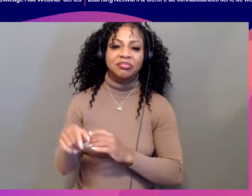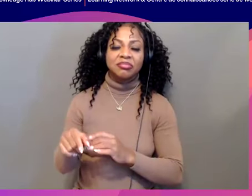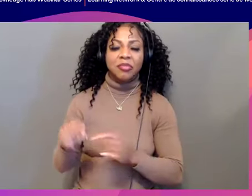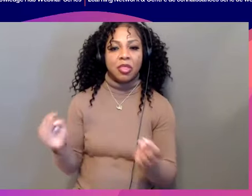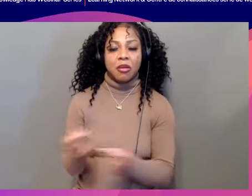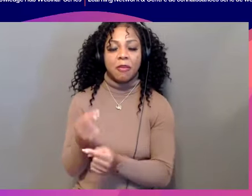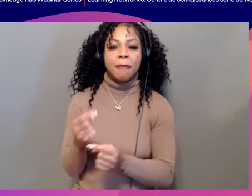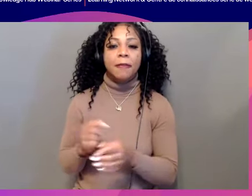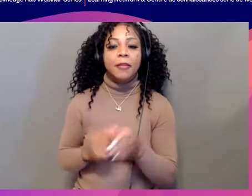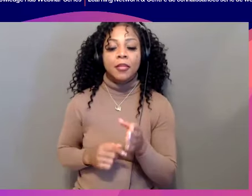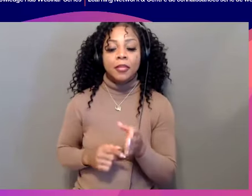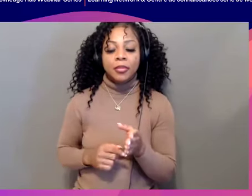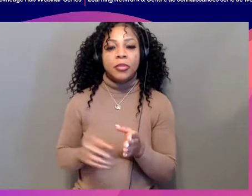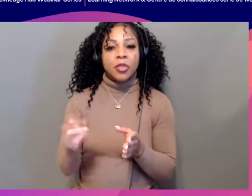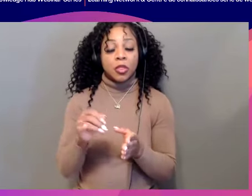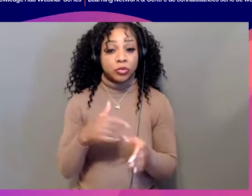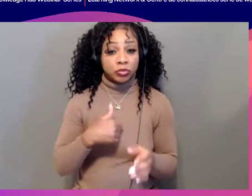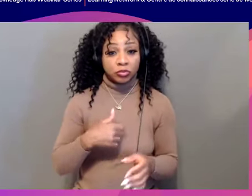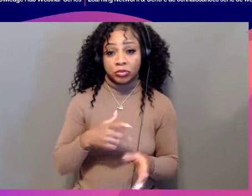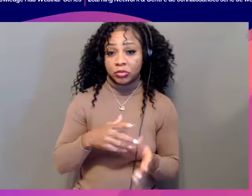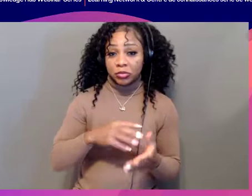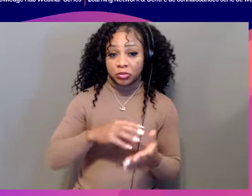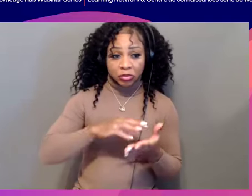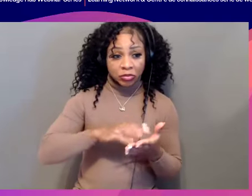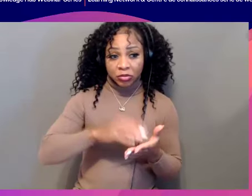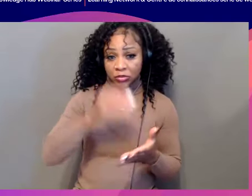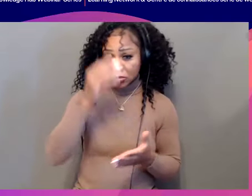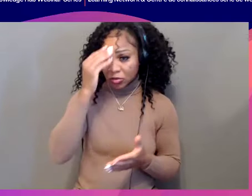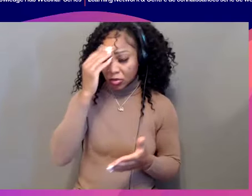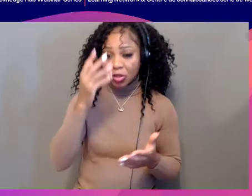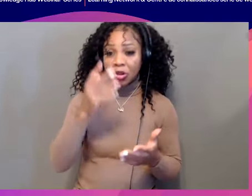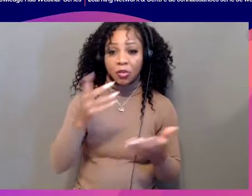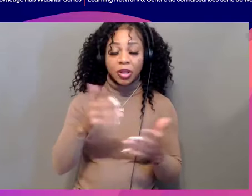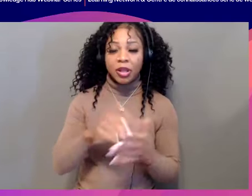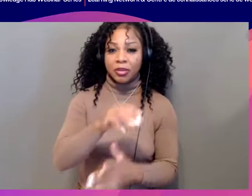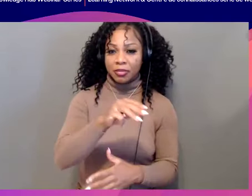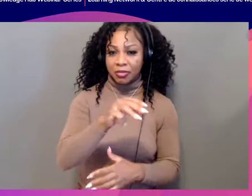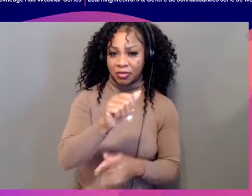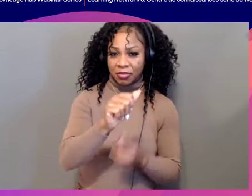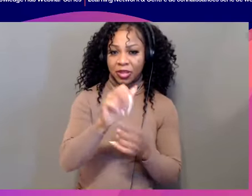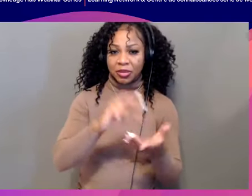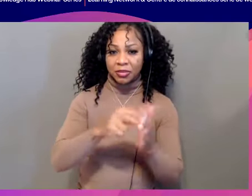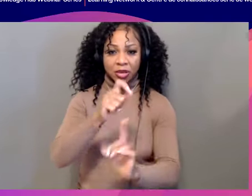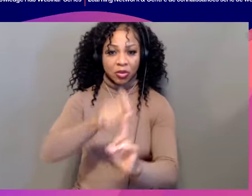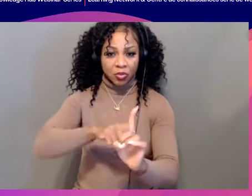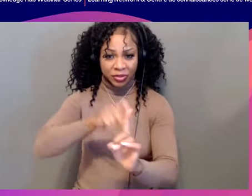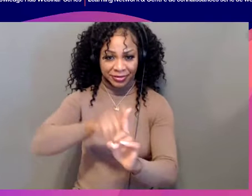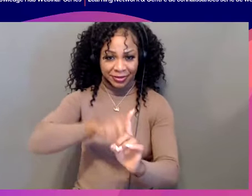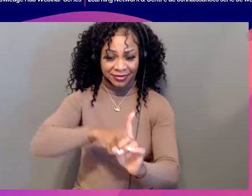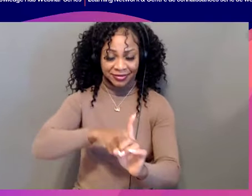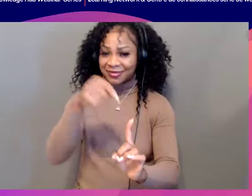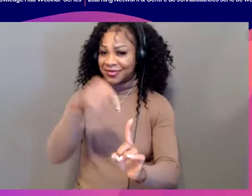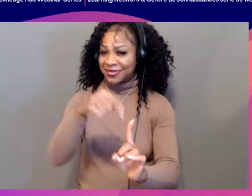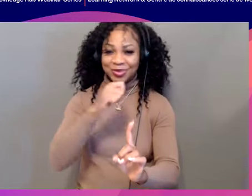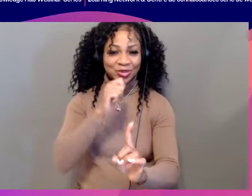also going in with the knowledge that microaggressions are harassment and that workplace harassment is not okay.